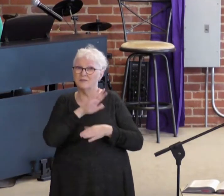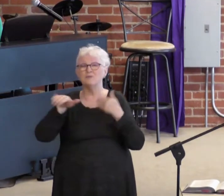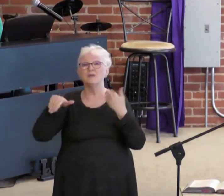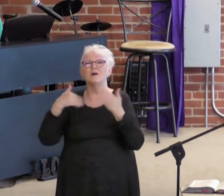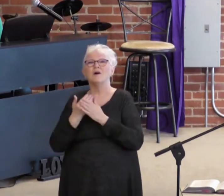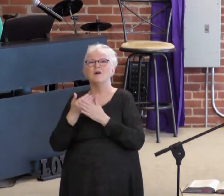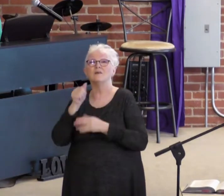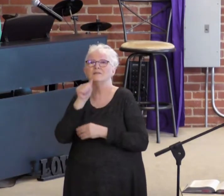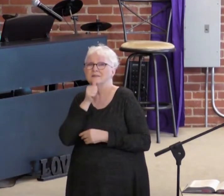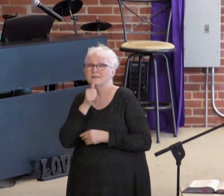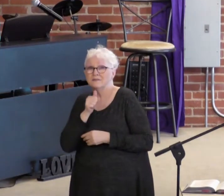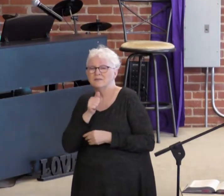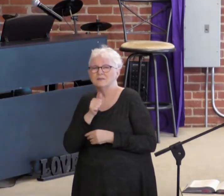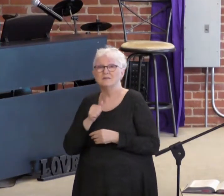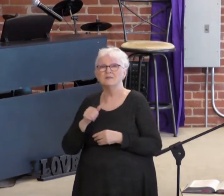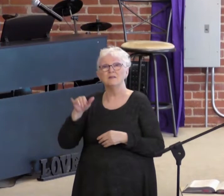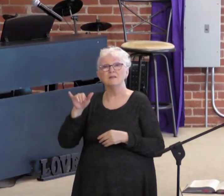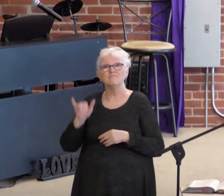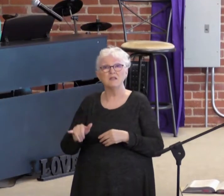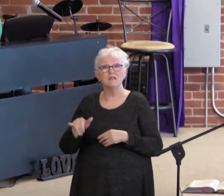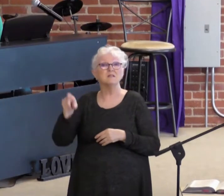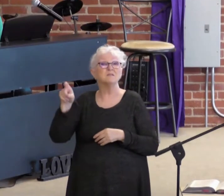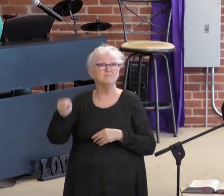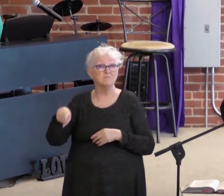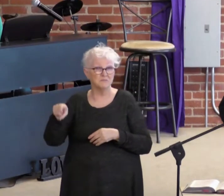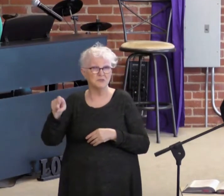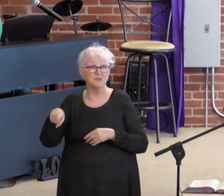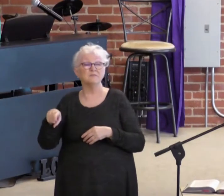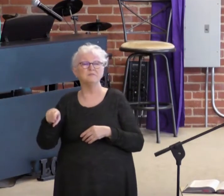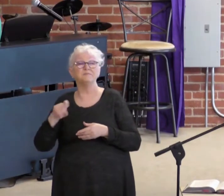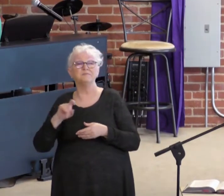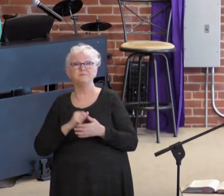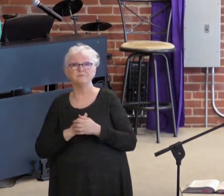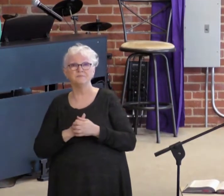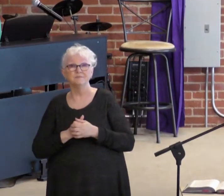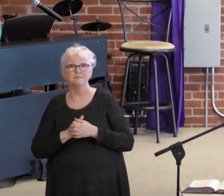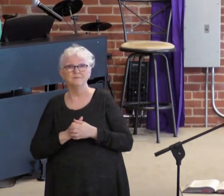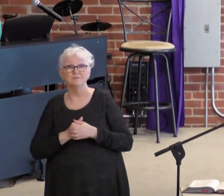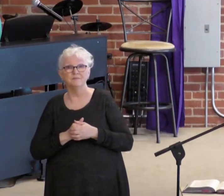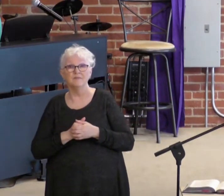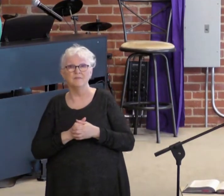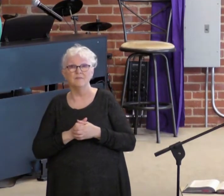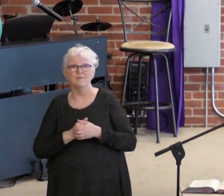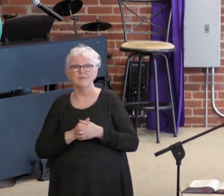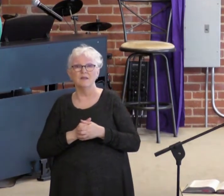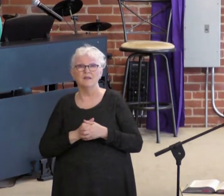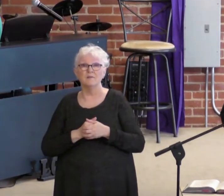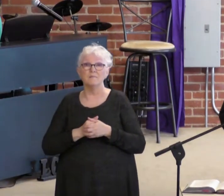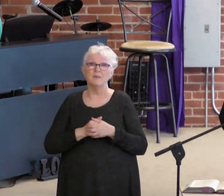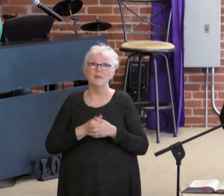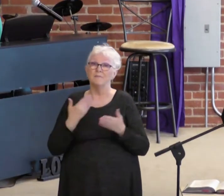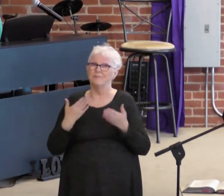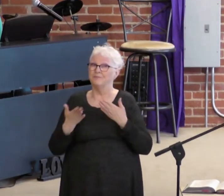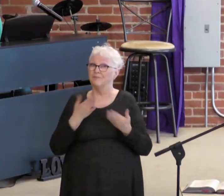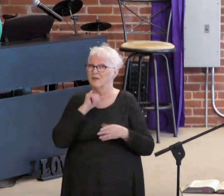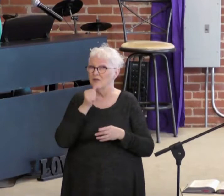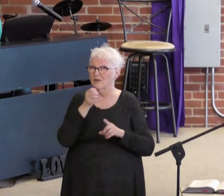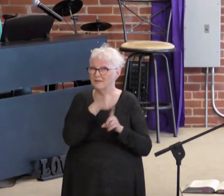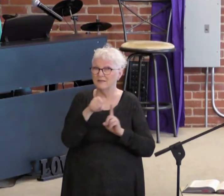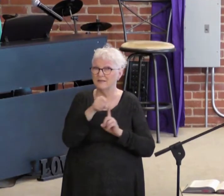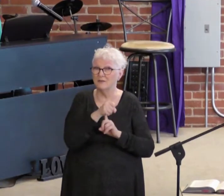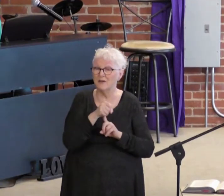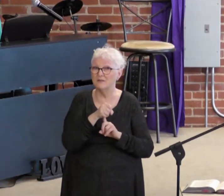suffer. That's how it needs to be. And if you're living somehow in a bubble, or you're not in a situation that you